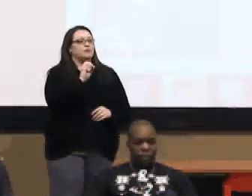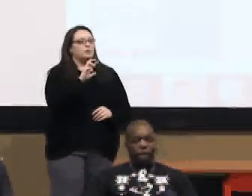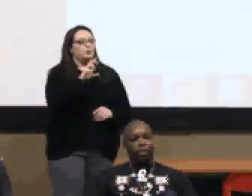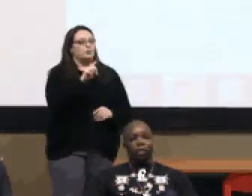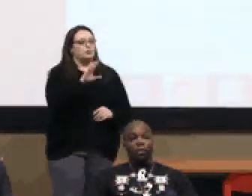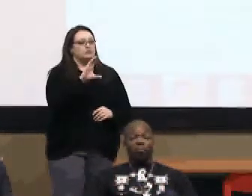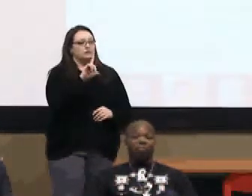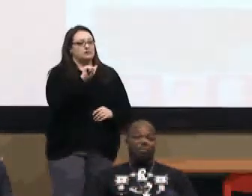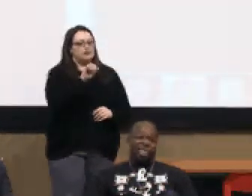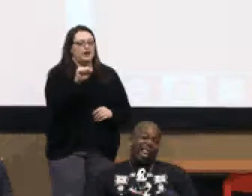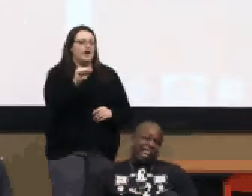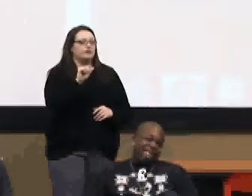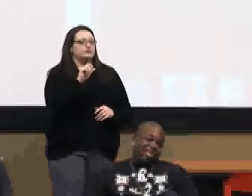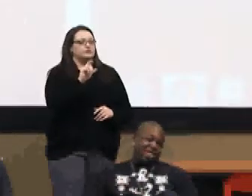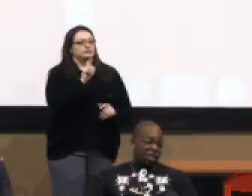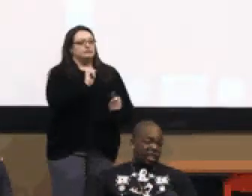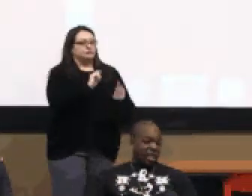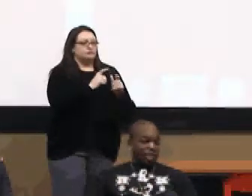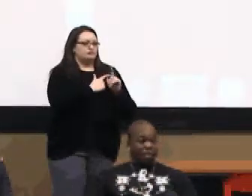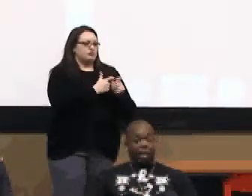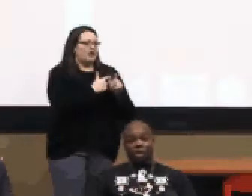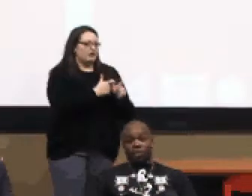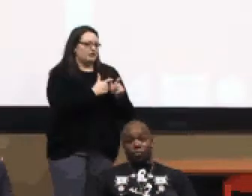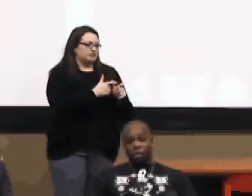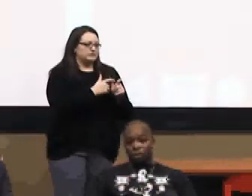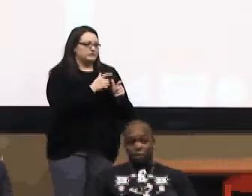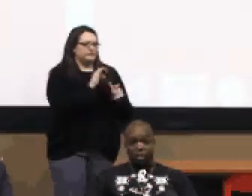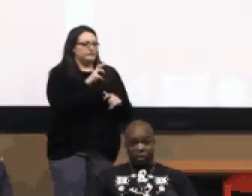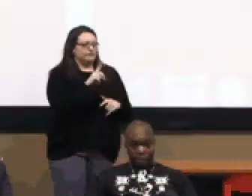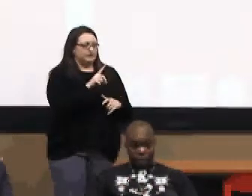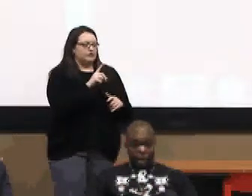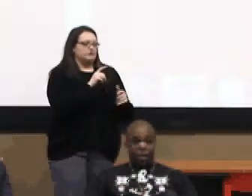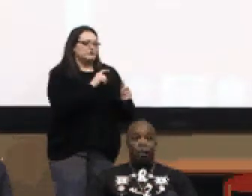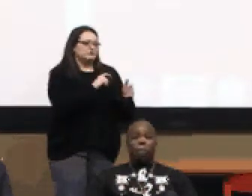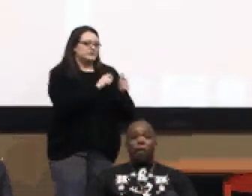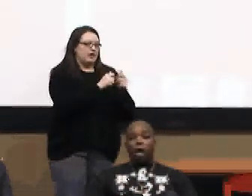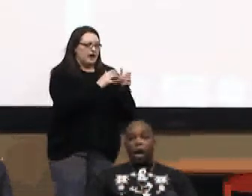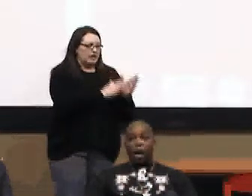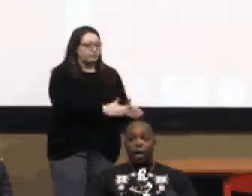and field athlete. I had a recording contract as a producer and a DJ.